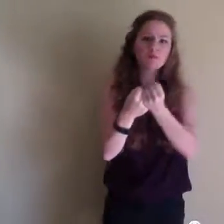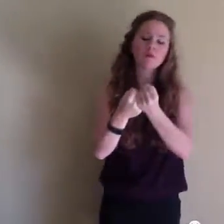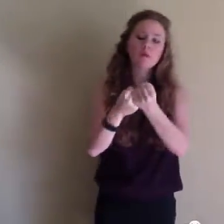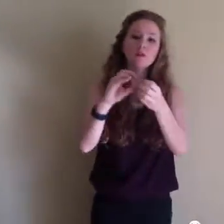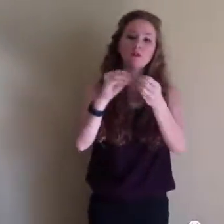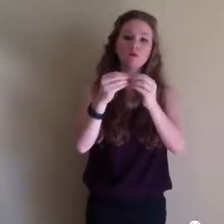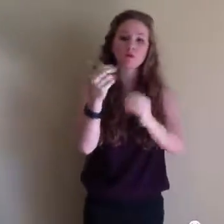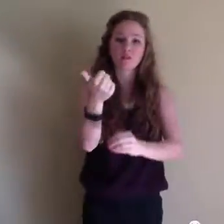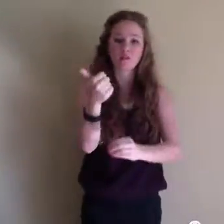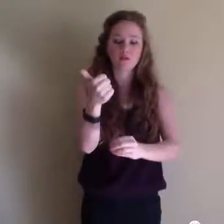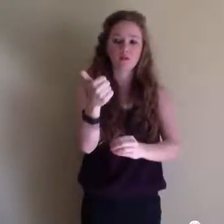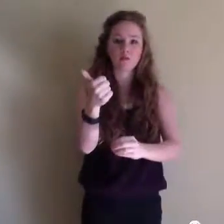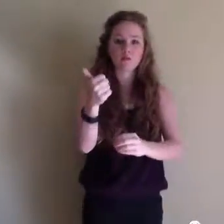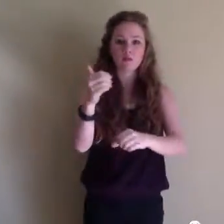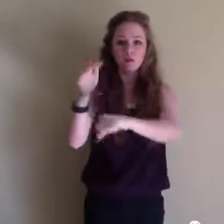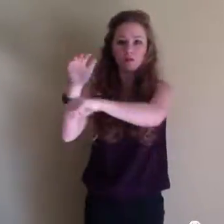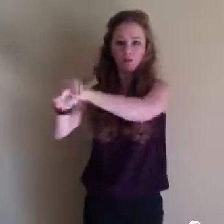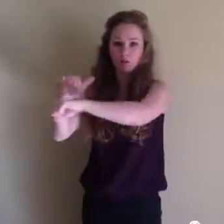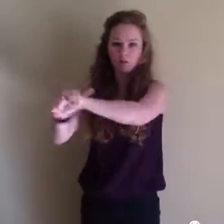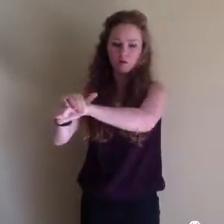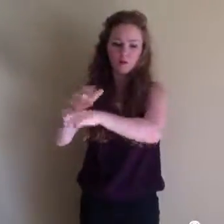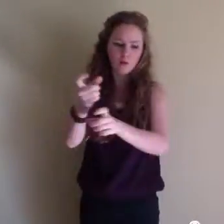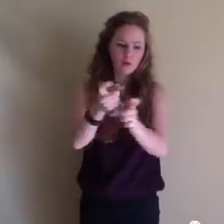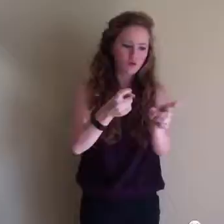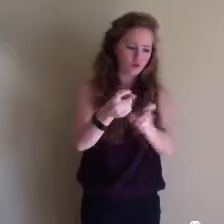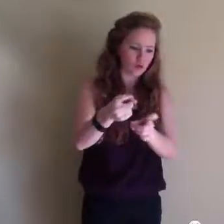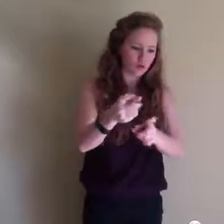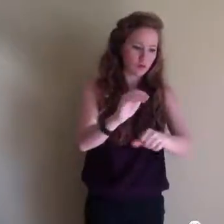But they were starting to show their support. Number 10.